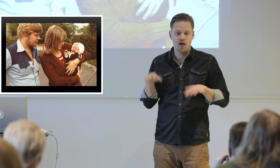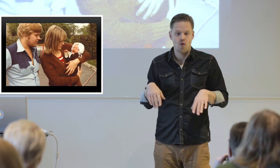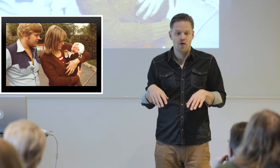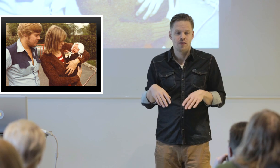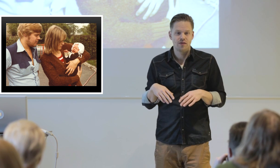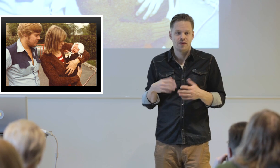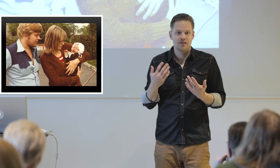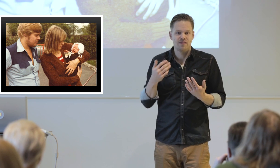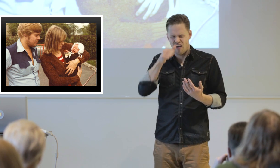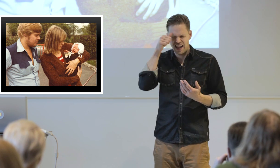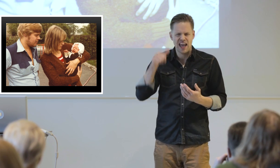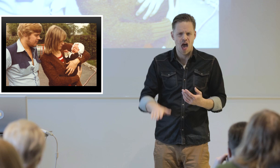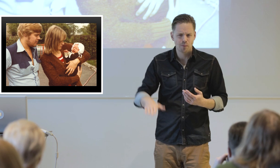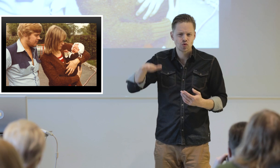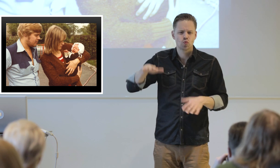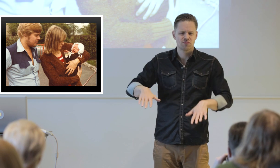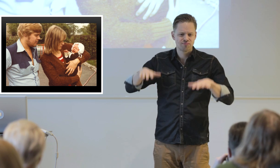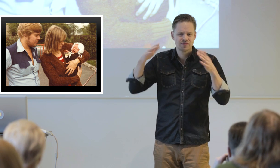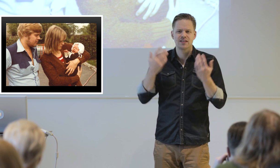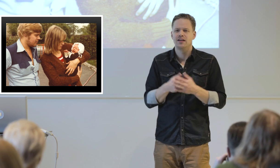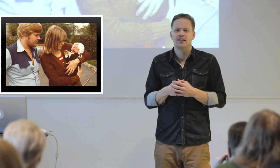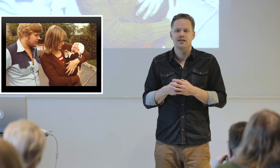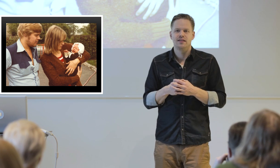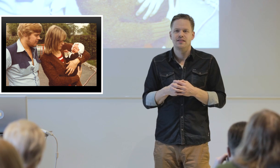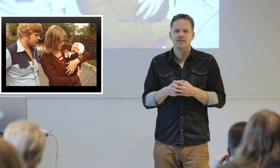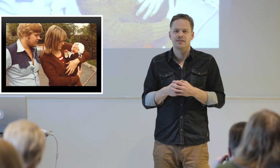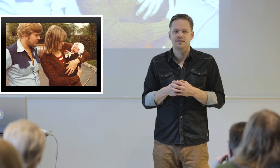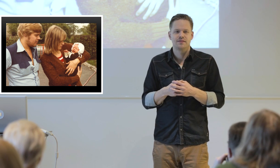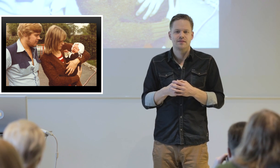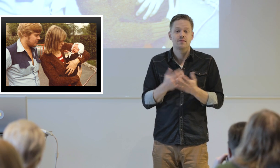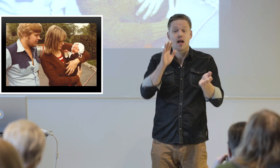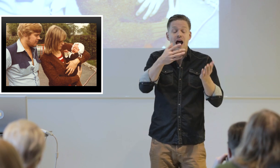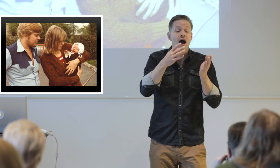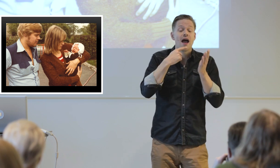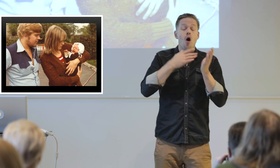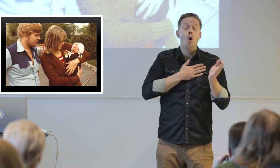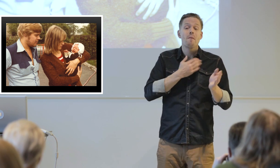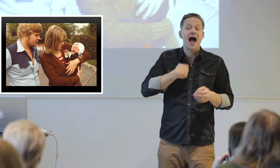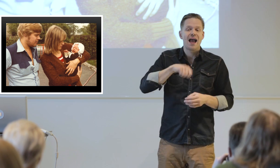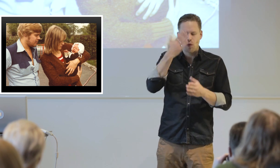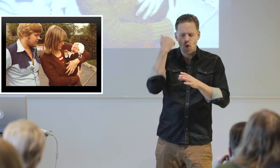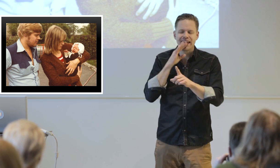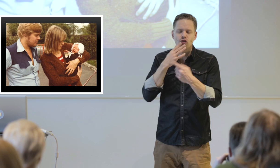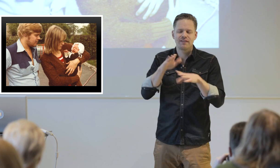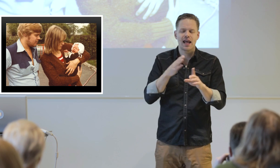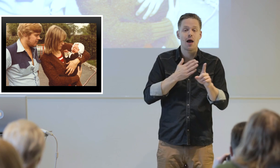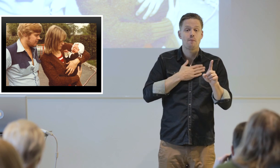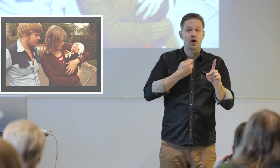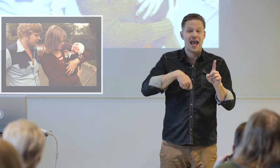And my parents had a really difficult history. They had a really difficult childhood, and history was difficult for them. For example, I forgot to